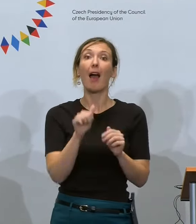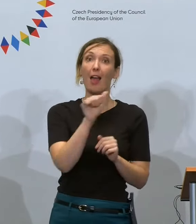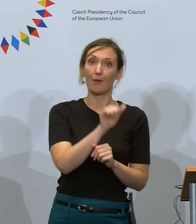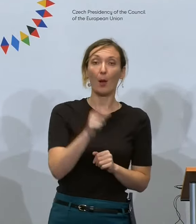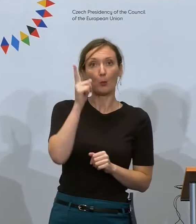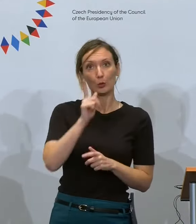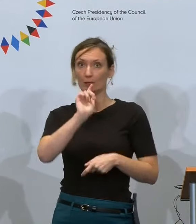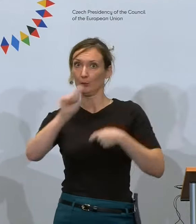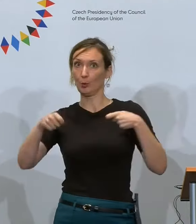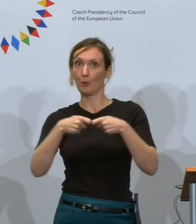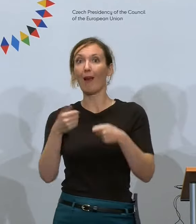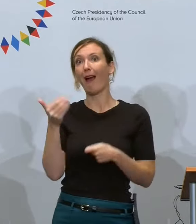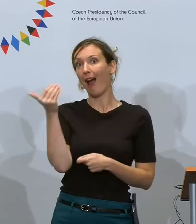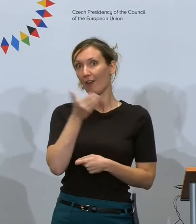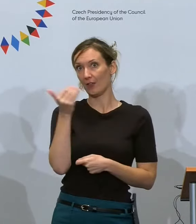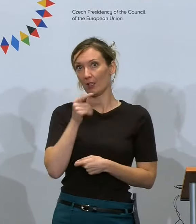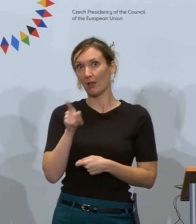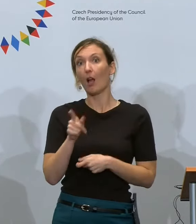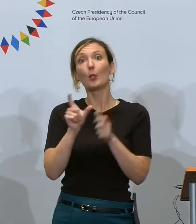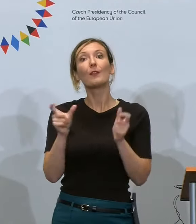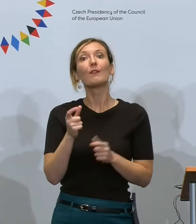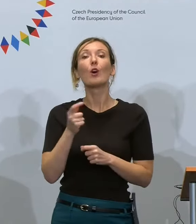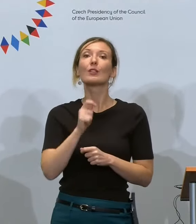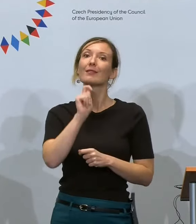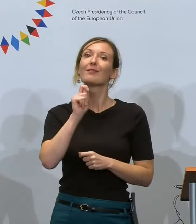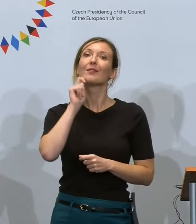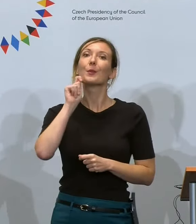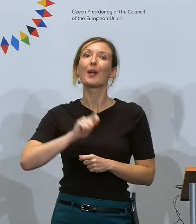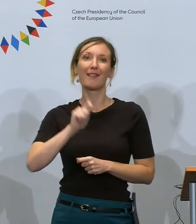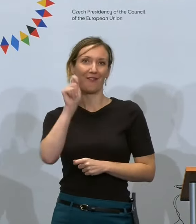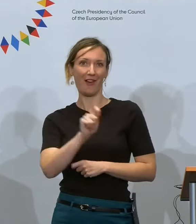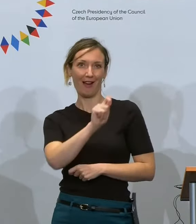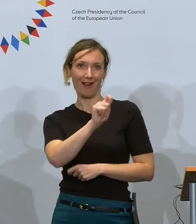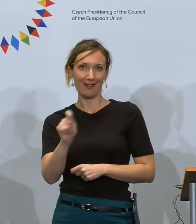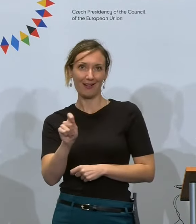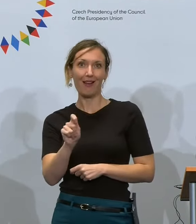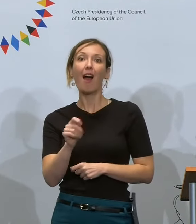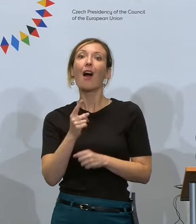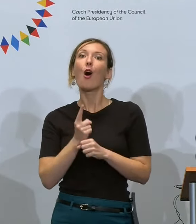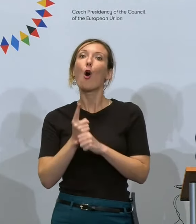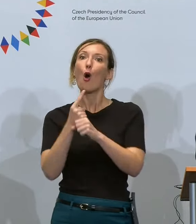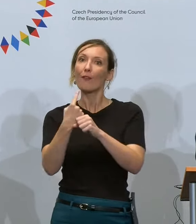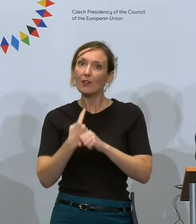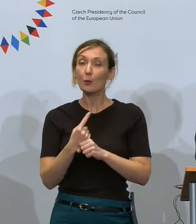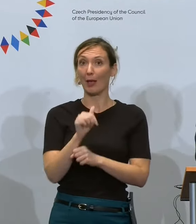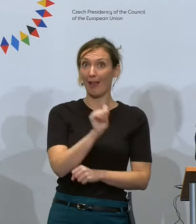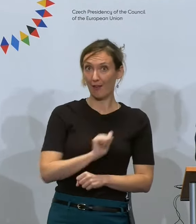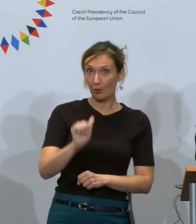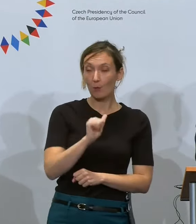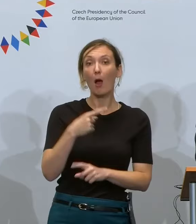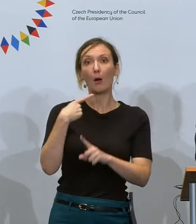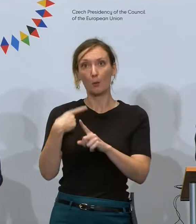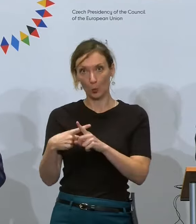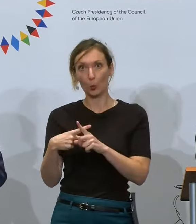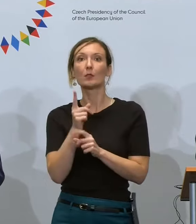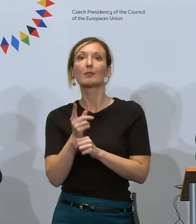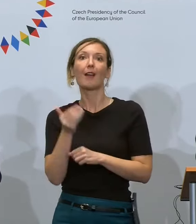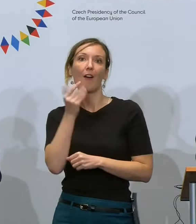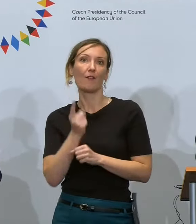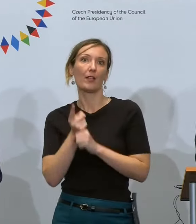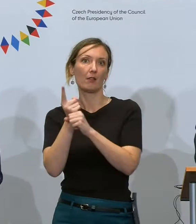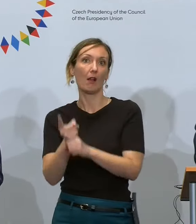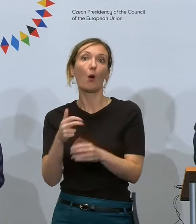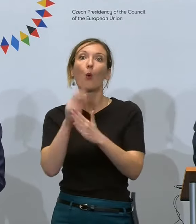partners, because, as I said, the war in Ukraine and the fact that Russia is using food and energy as